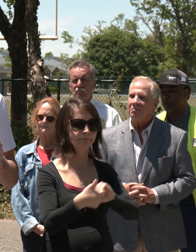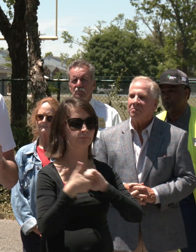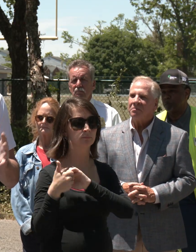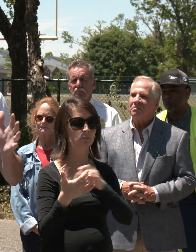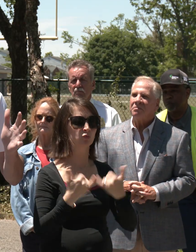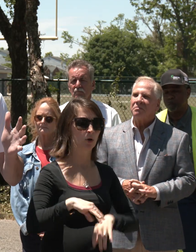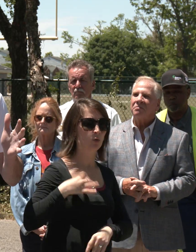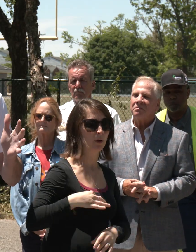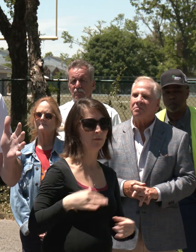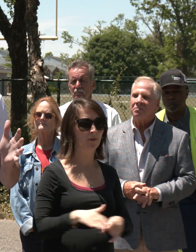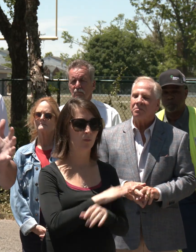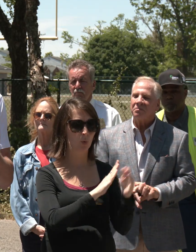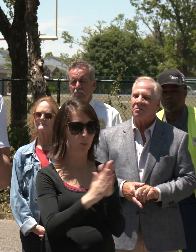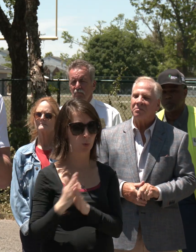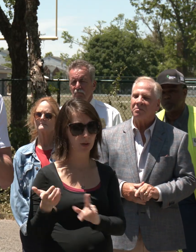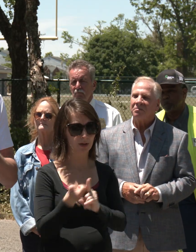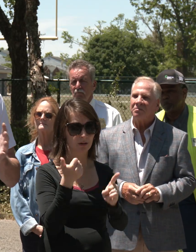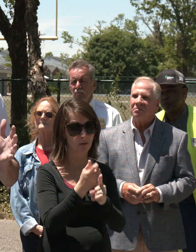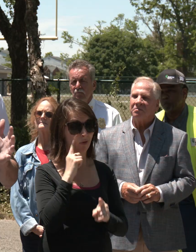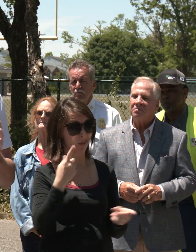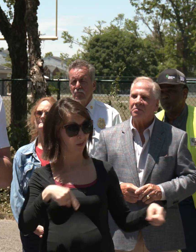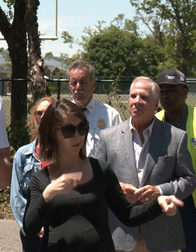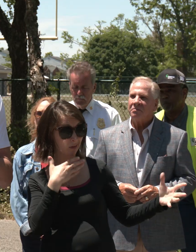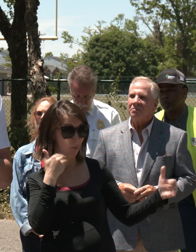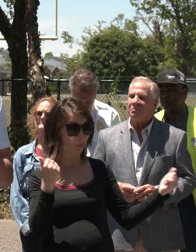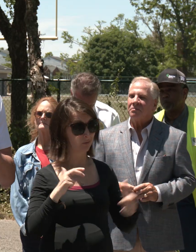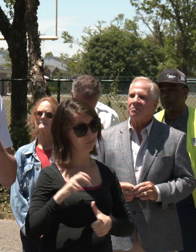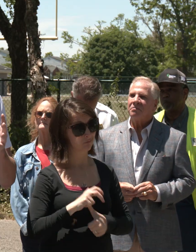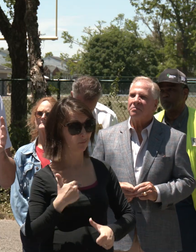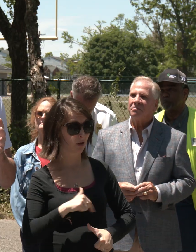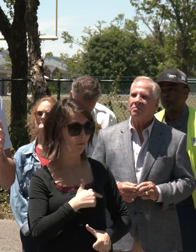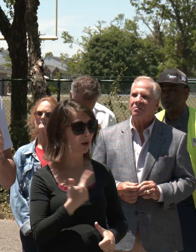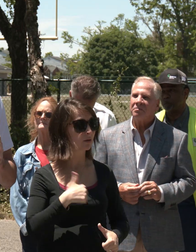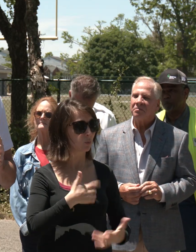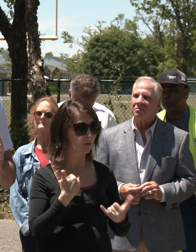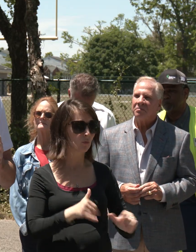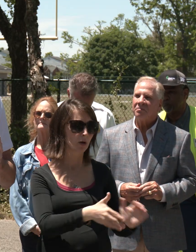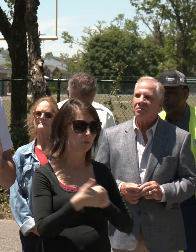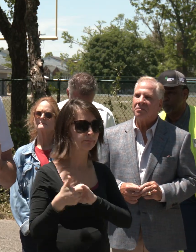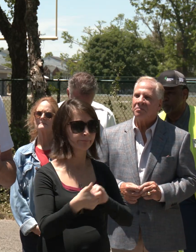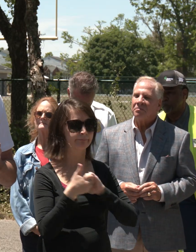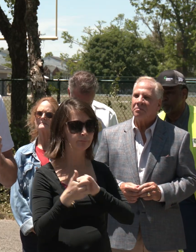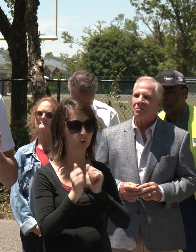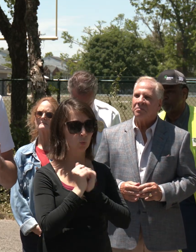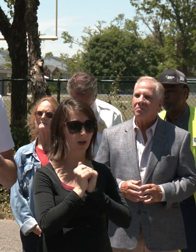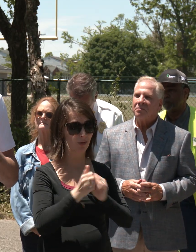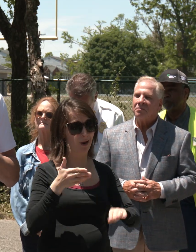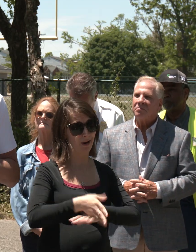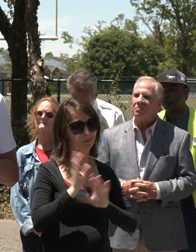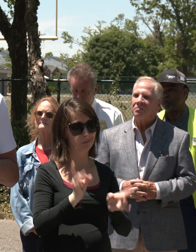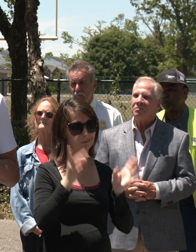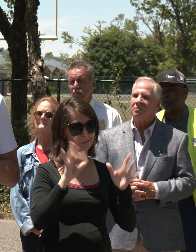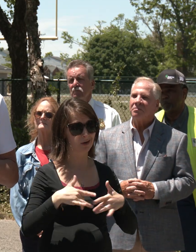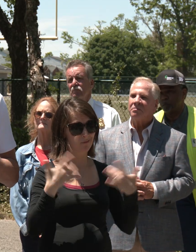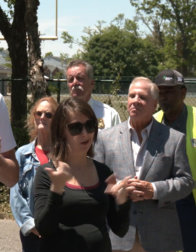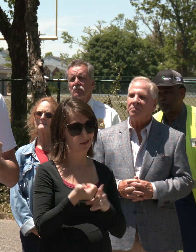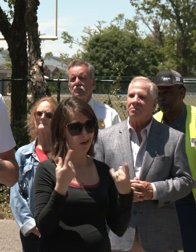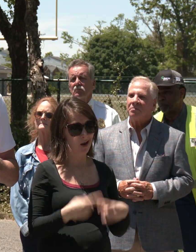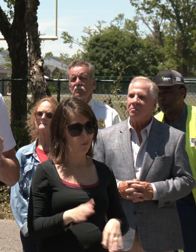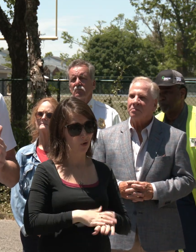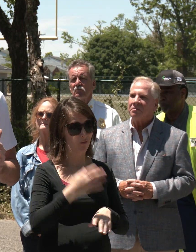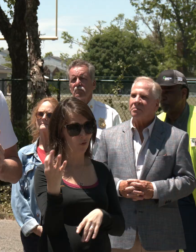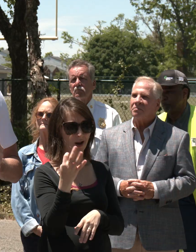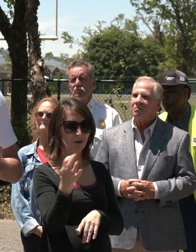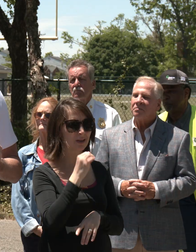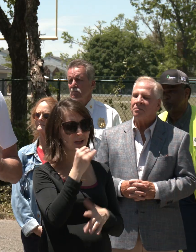this community. I think this is the best of us. We've come together after this tragic event on Friday, and I think we're going to be stronger for it. It's not to